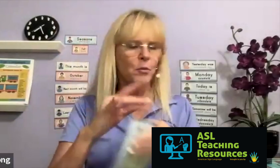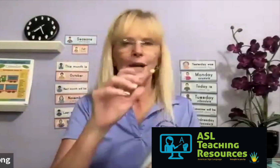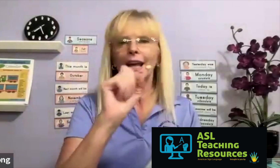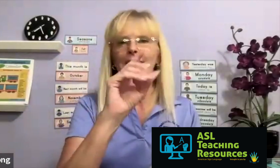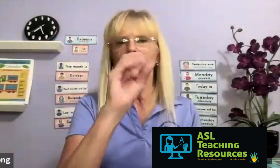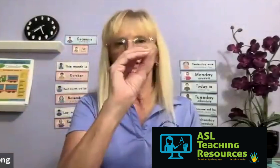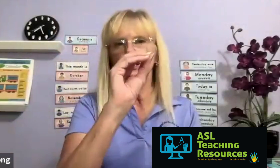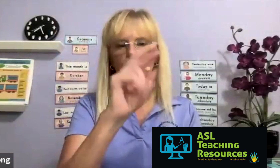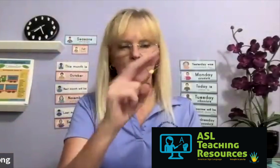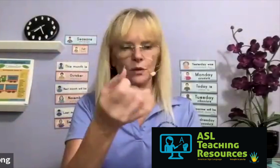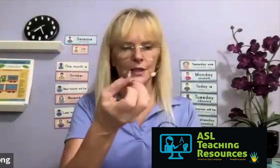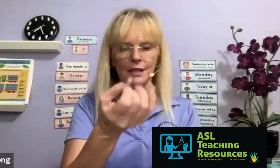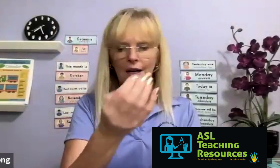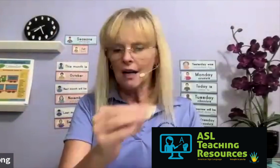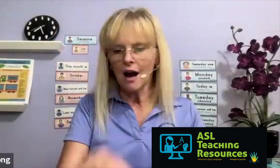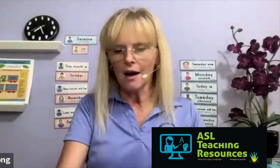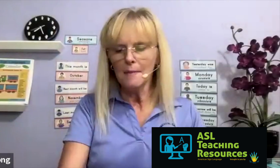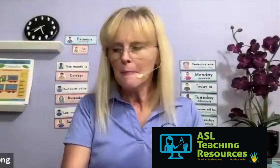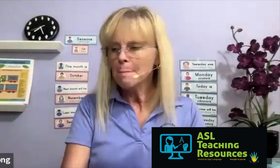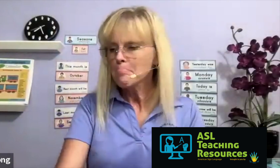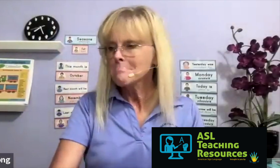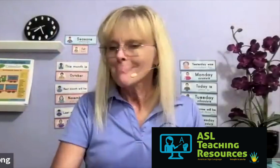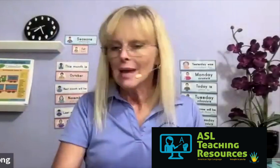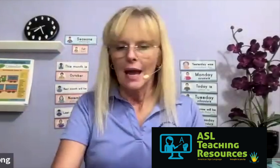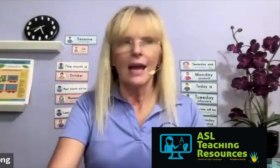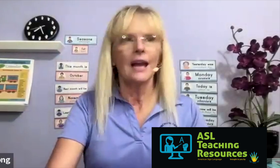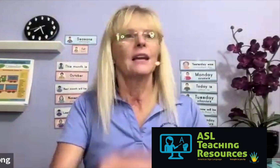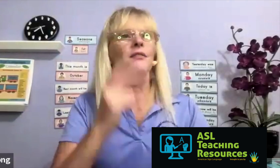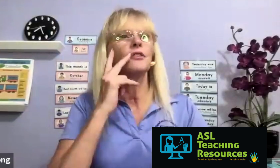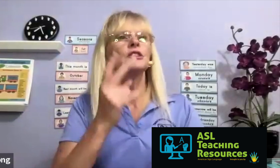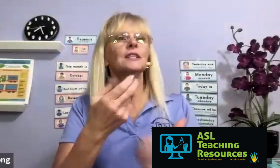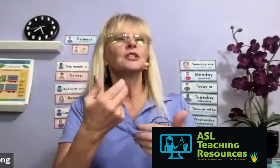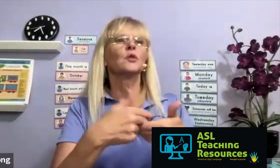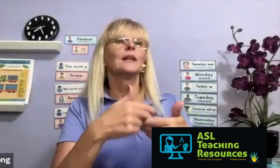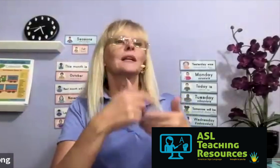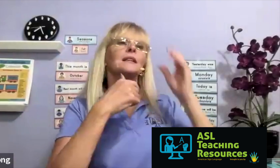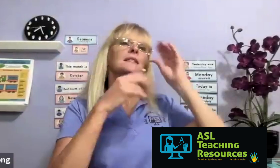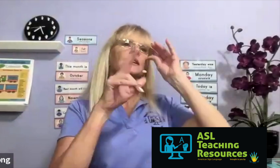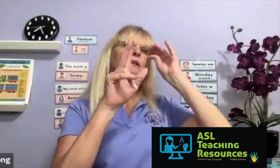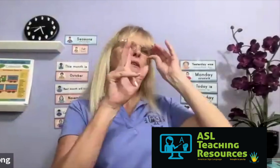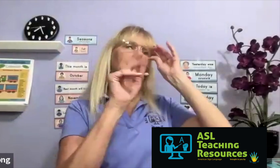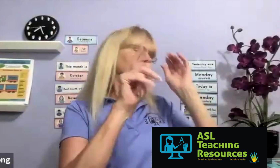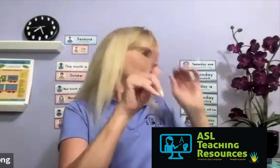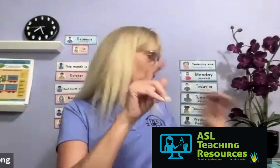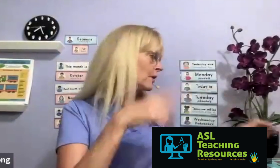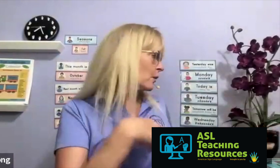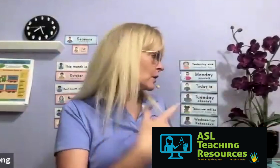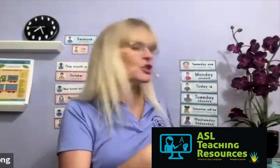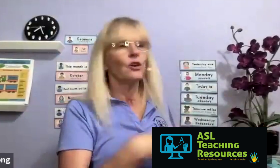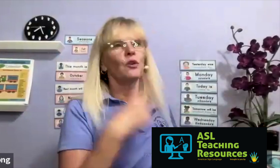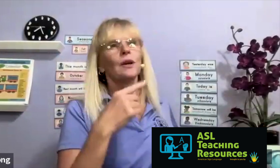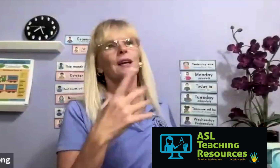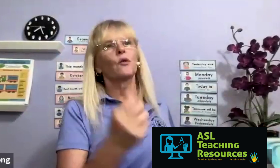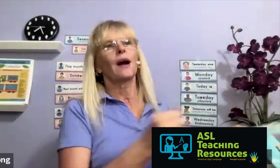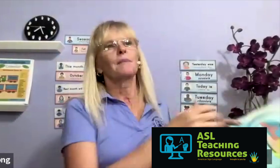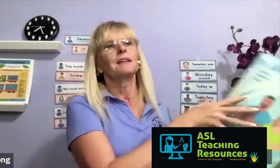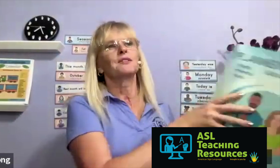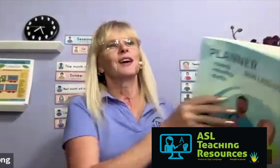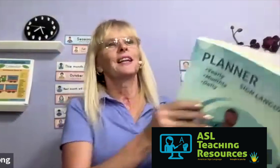at ASLTeachingResources.com. And if you're just joining us here on TikTok, I want to show you can grab this right